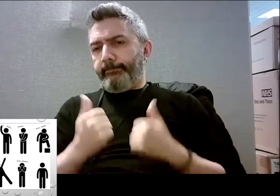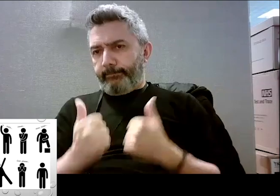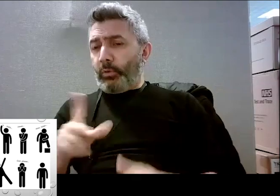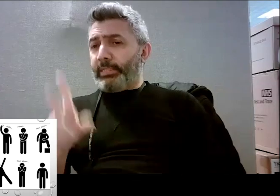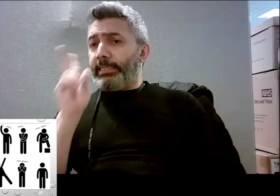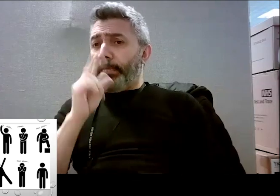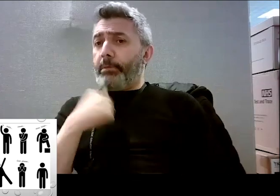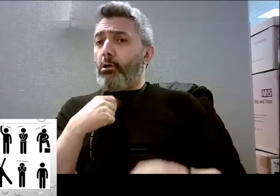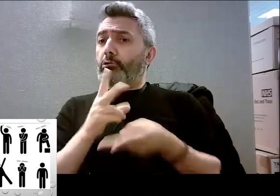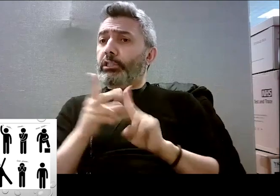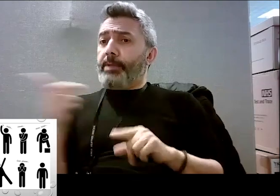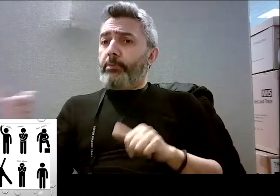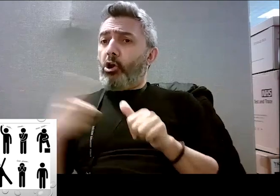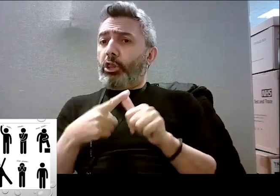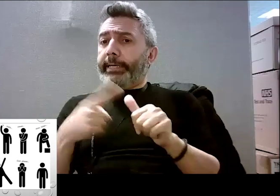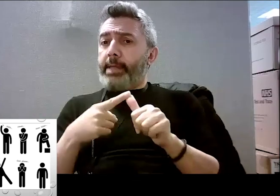is sounding like. So we do the same with